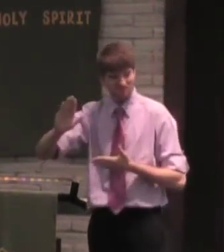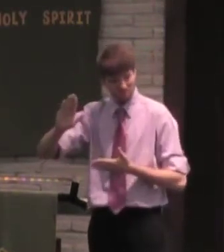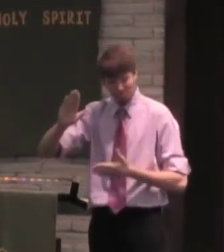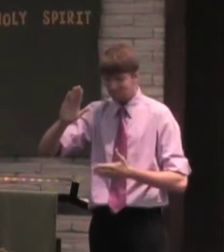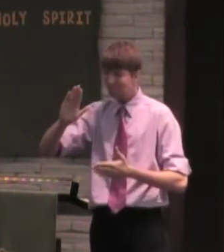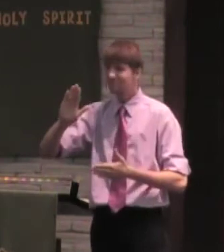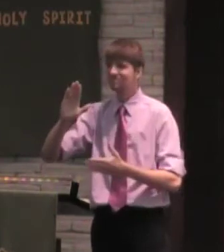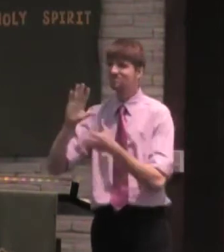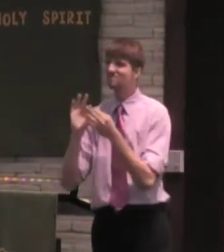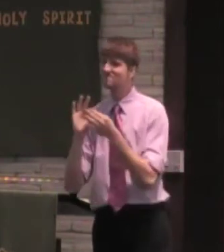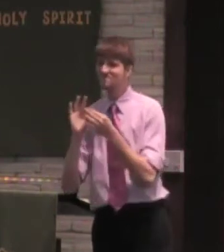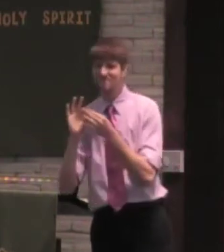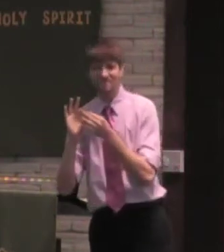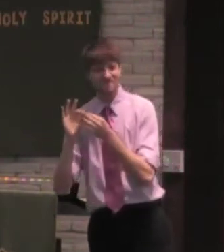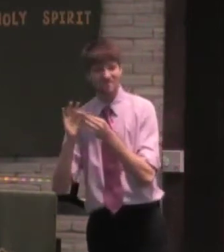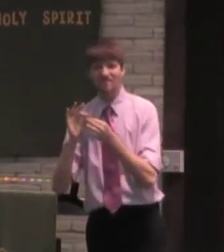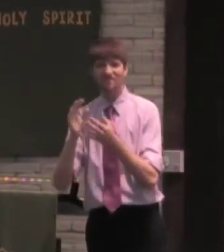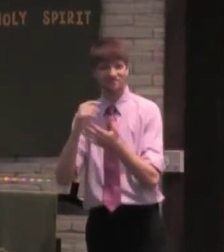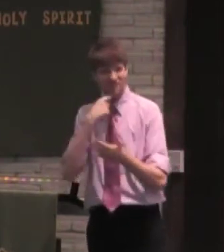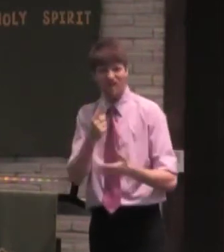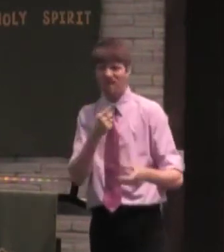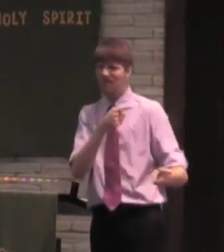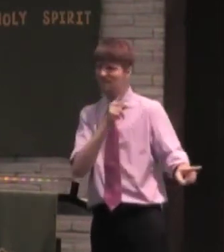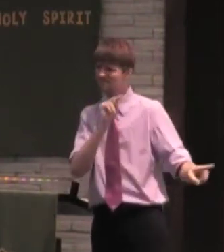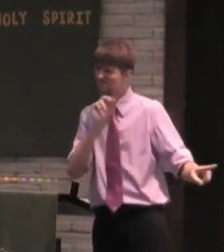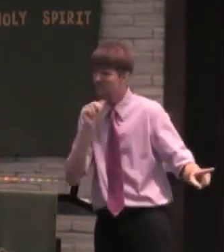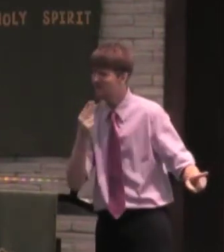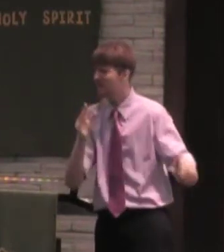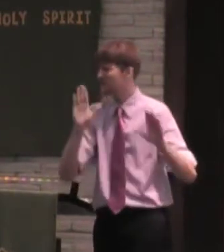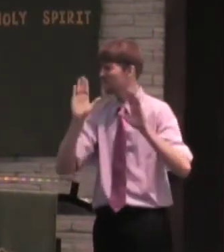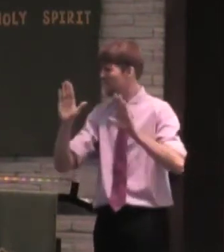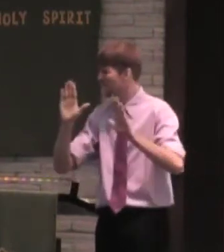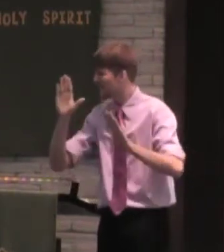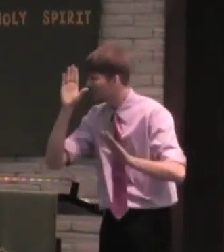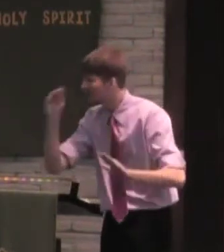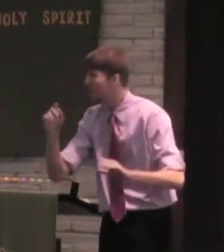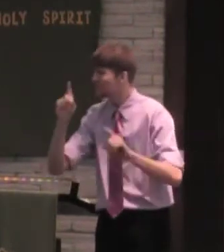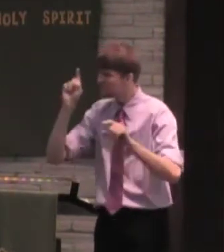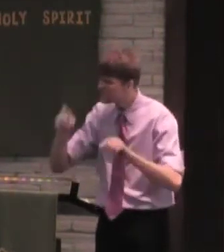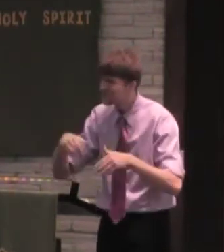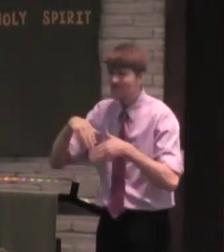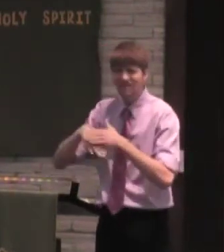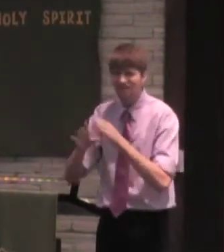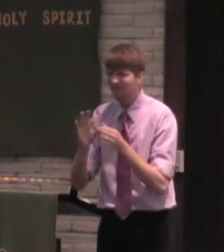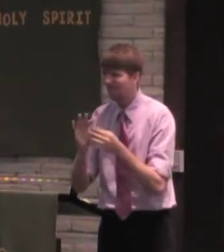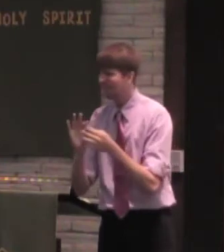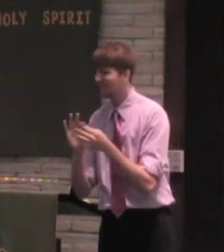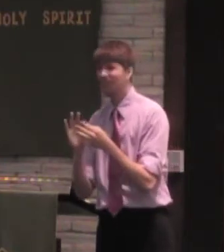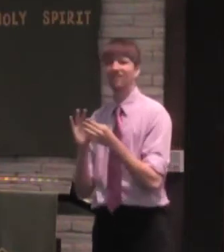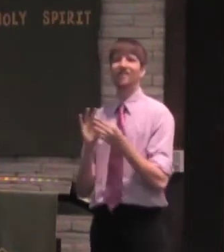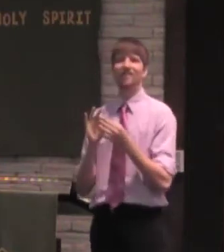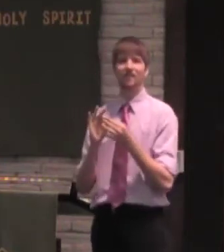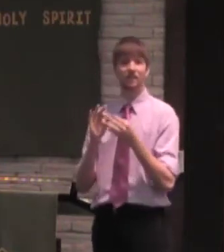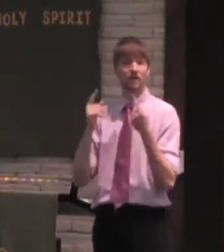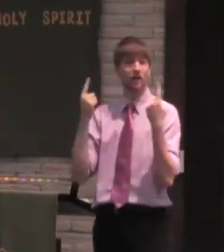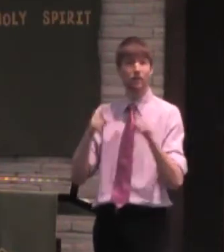herself. So she called and she talked to him. She told him that Noah is this amazing guy. You should let him in. And